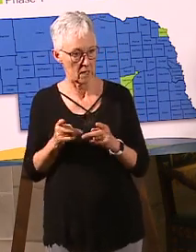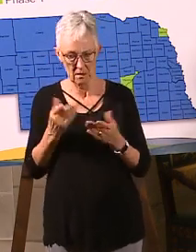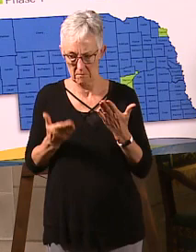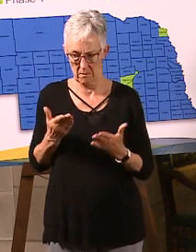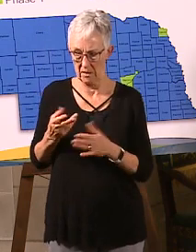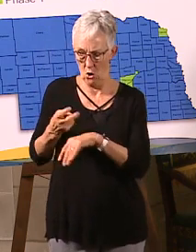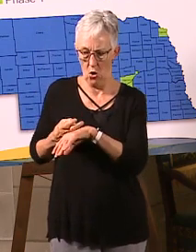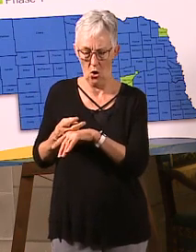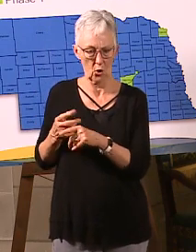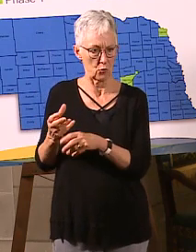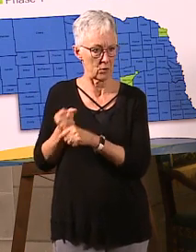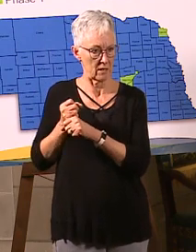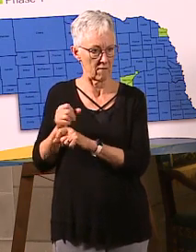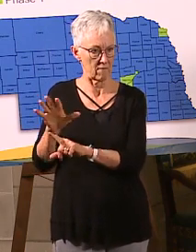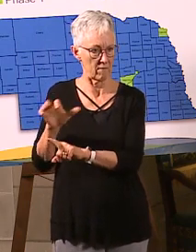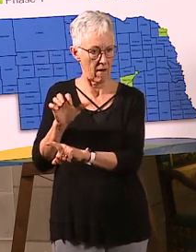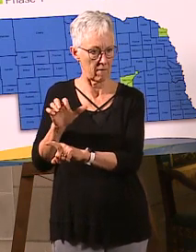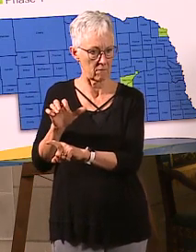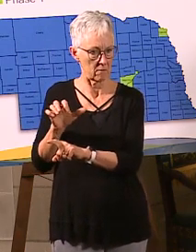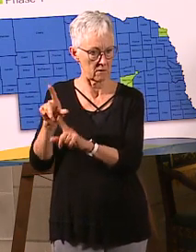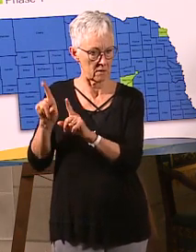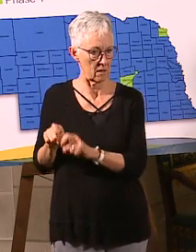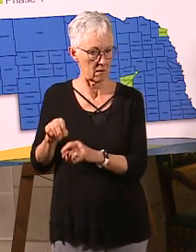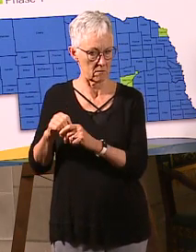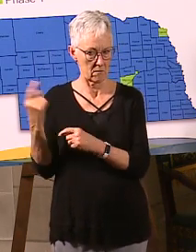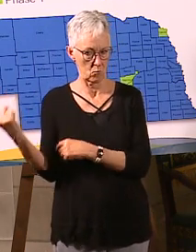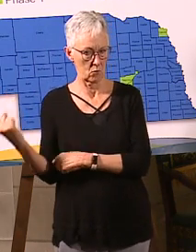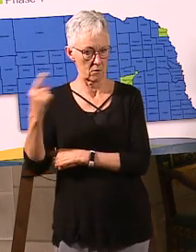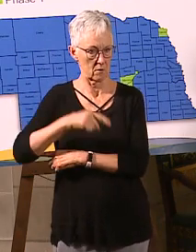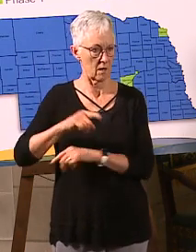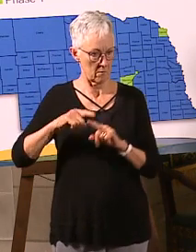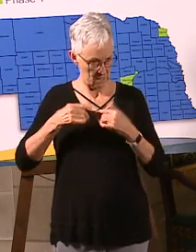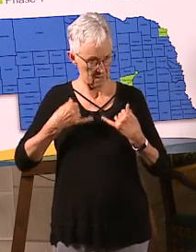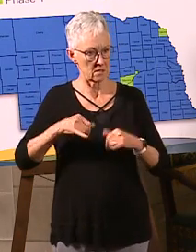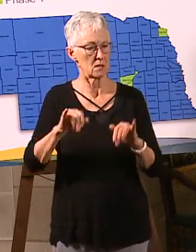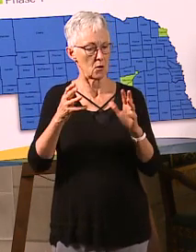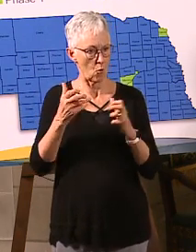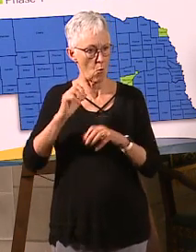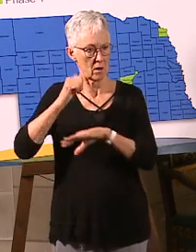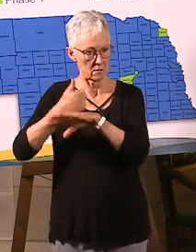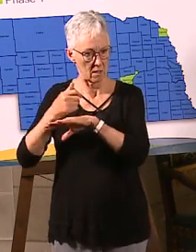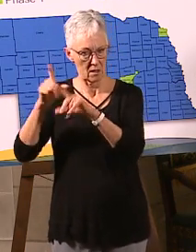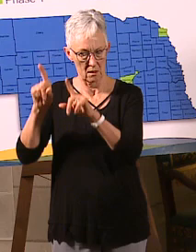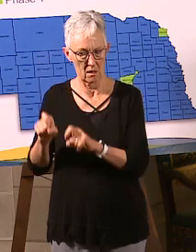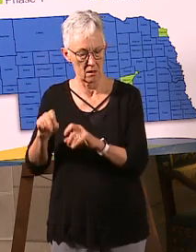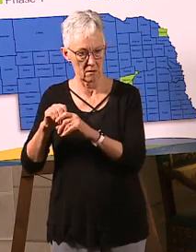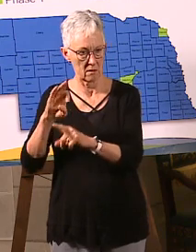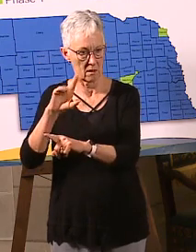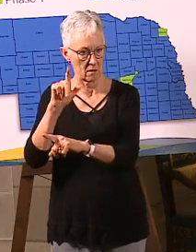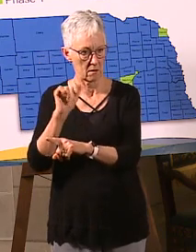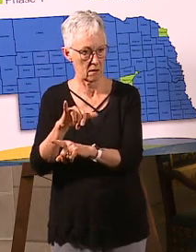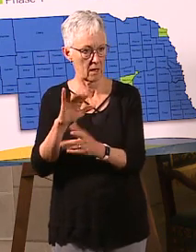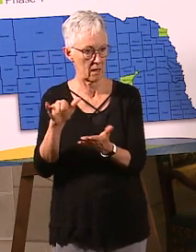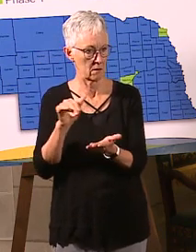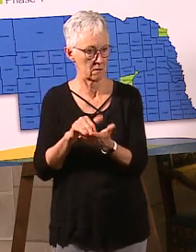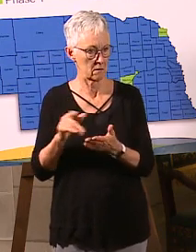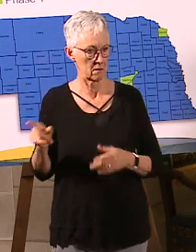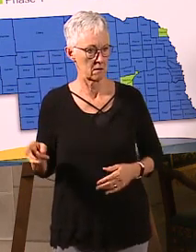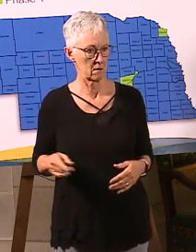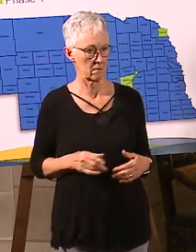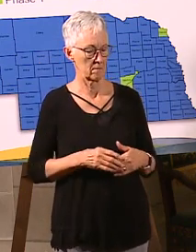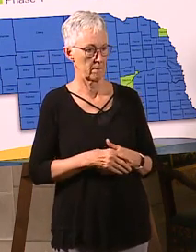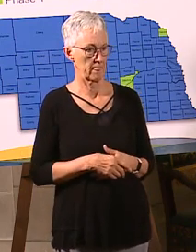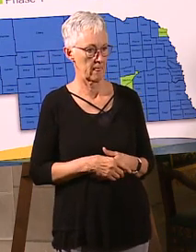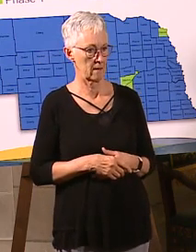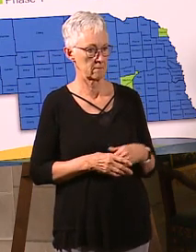500 tests a day, but we still want to go to Clay Center. So we got to take this all into consideration. more people in the lab